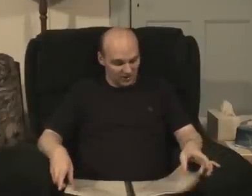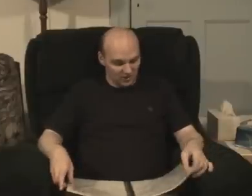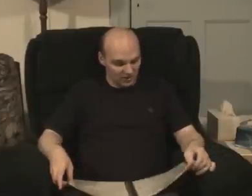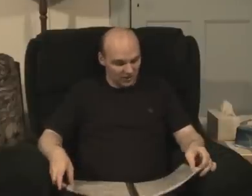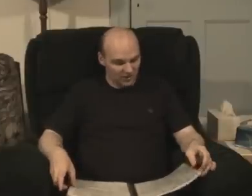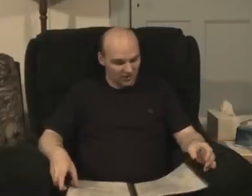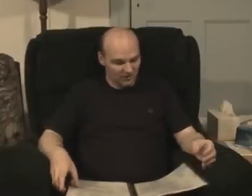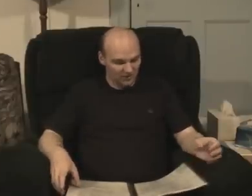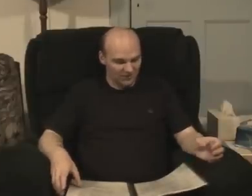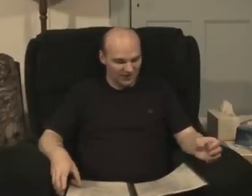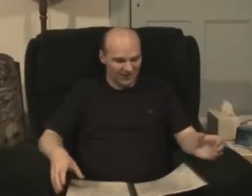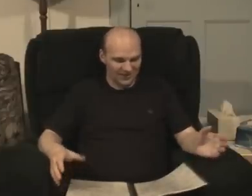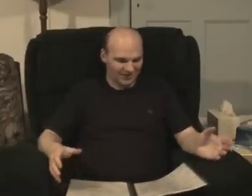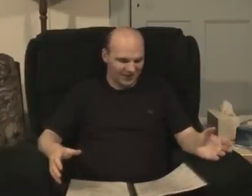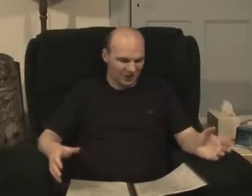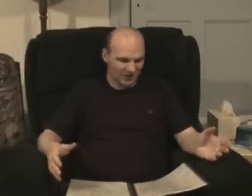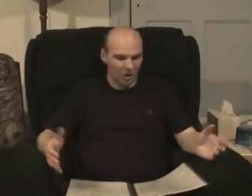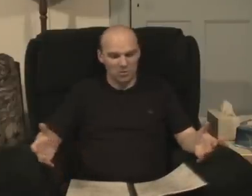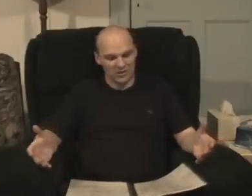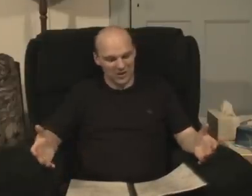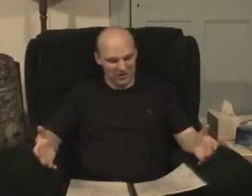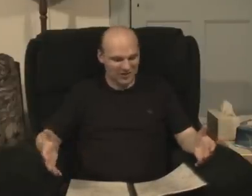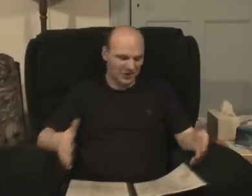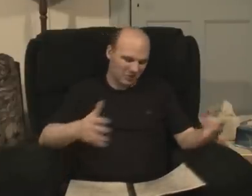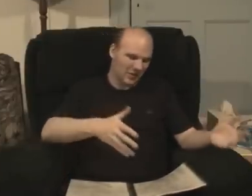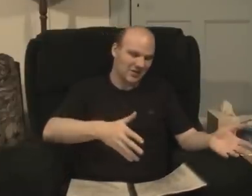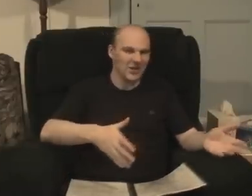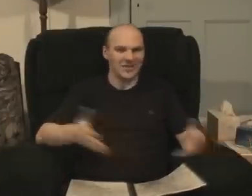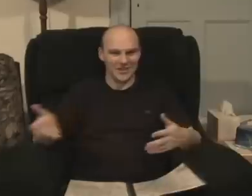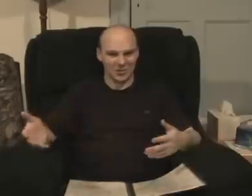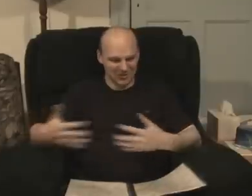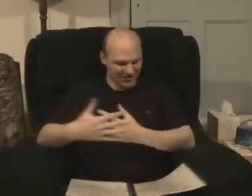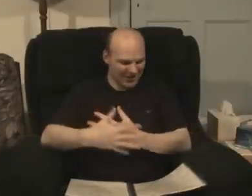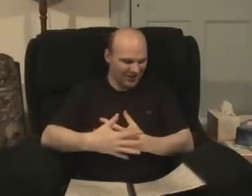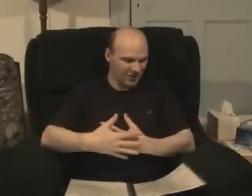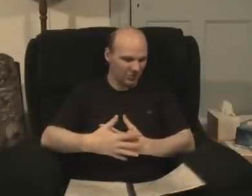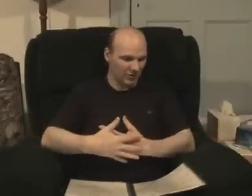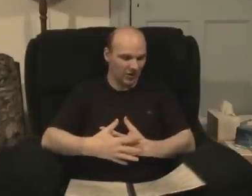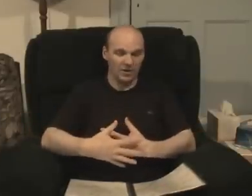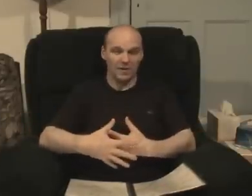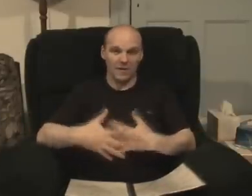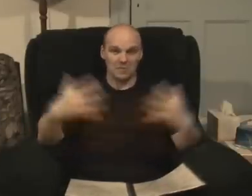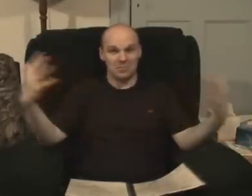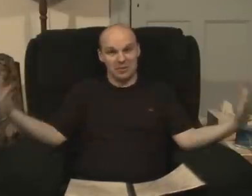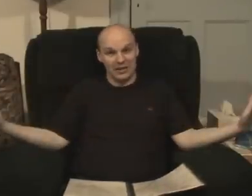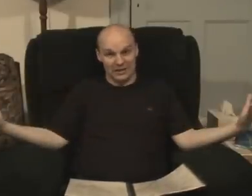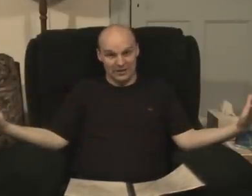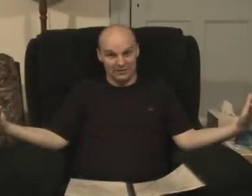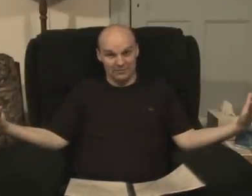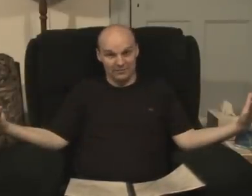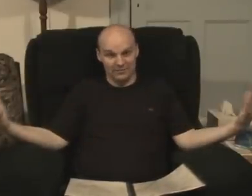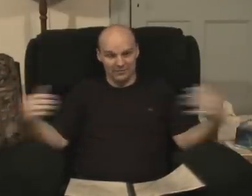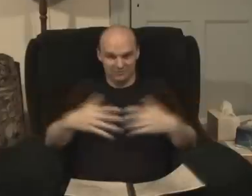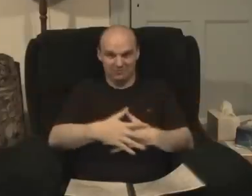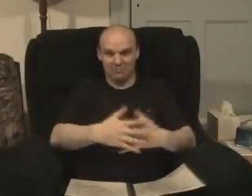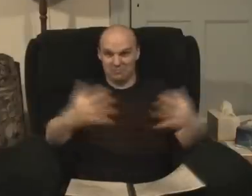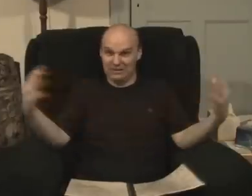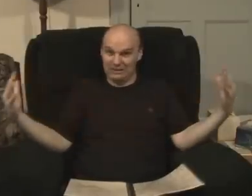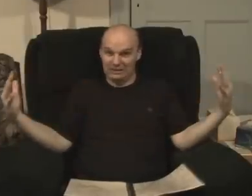signs. We're titled opposite signs, so one sign and its opposite. So we've got big, big,